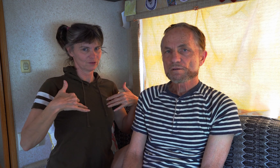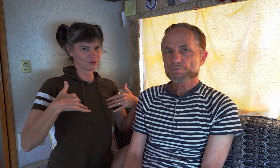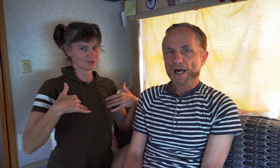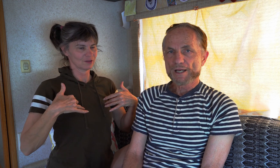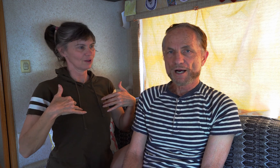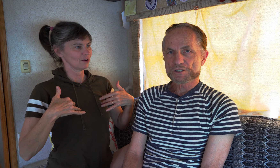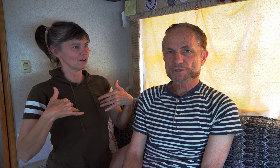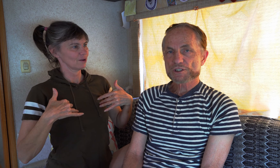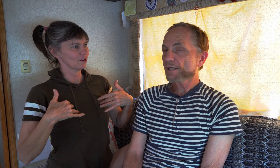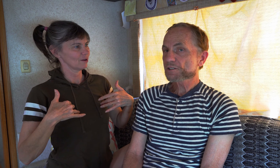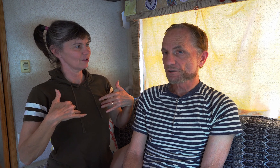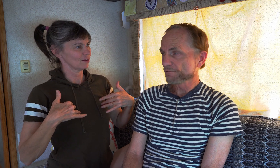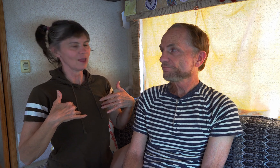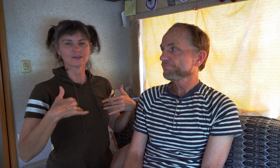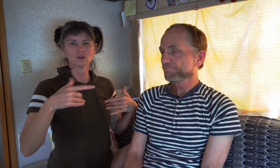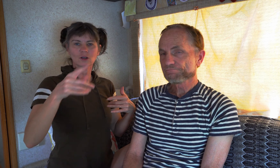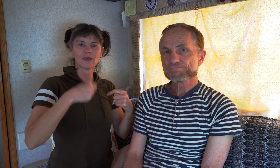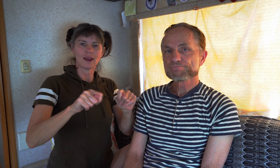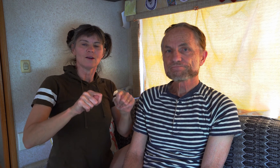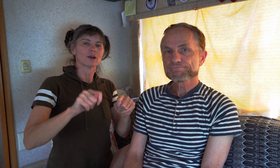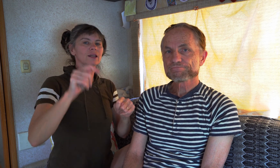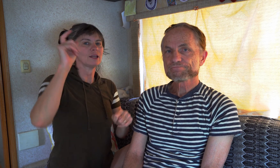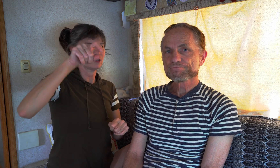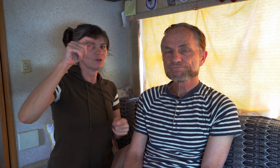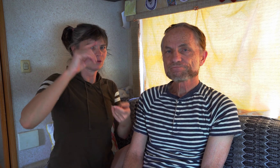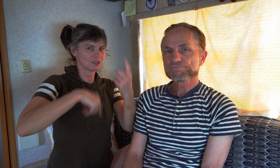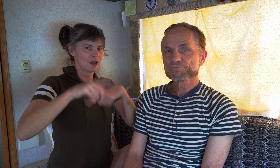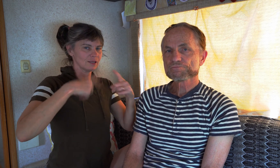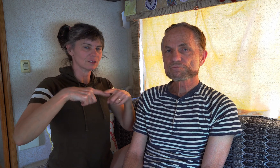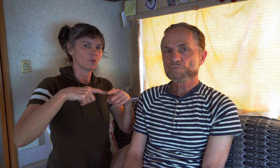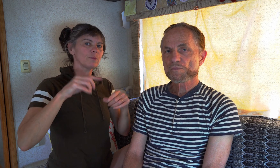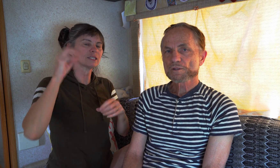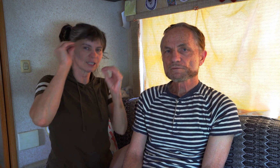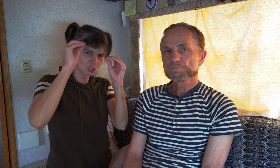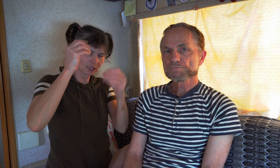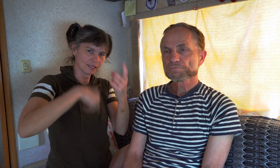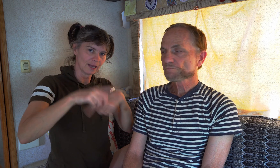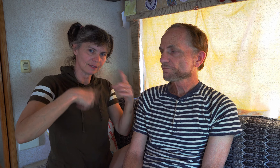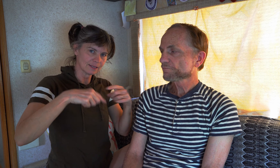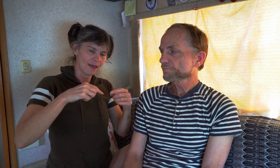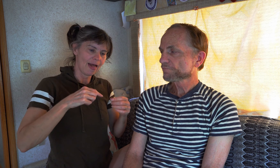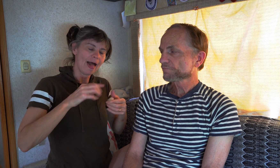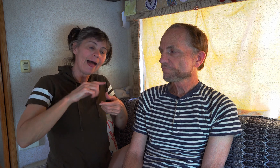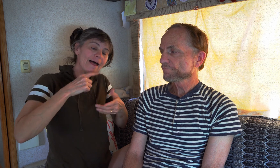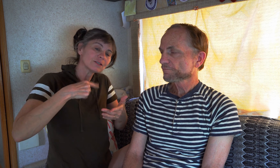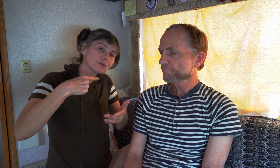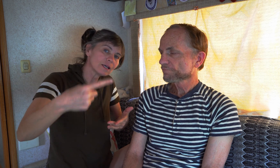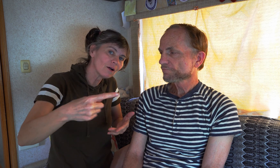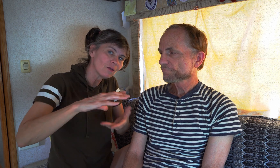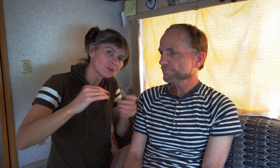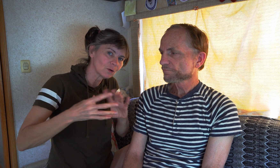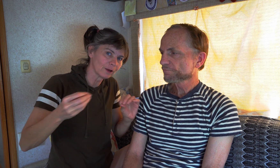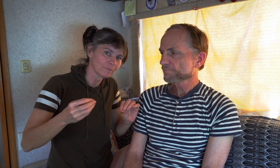Clothes. By Hans Christian Andersen. Yes, so try that. We're going to need to know those signs, so we'll be teaching signs as